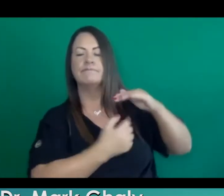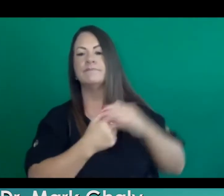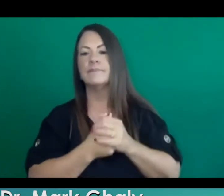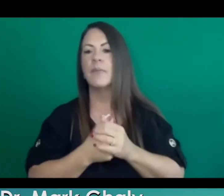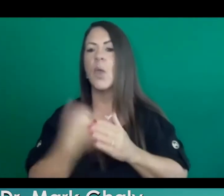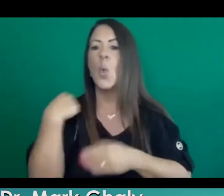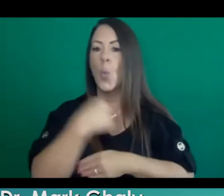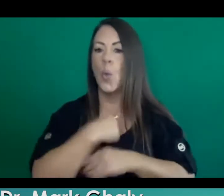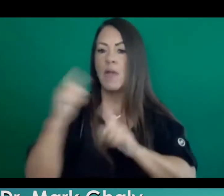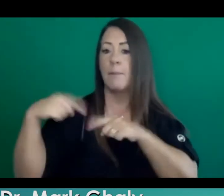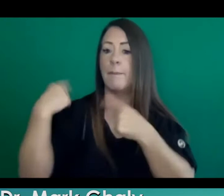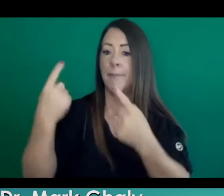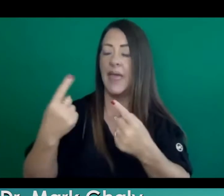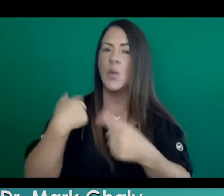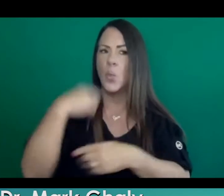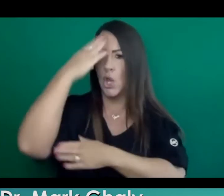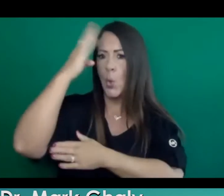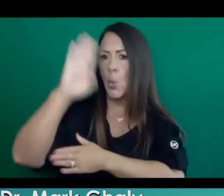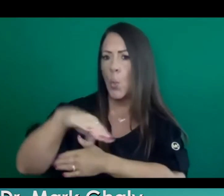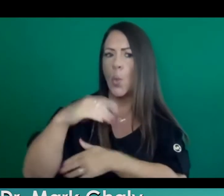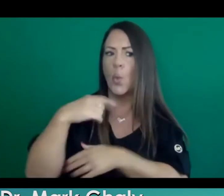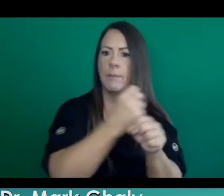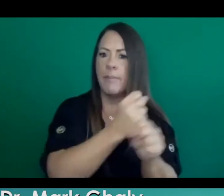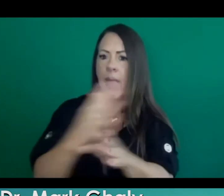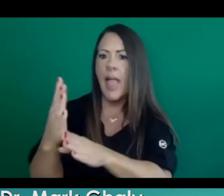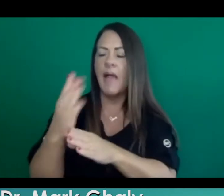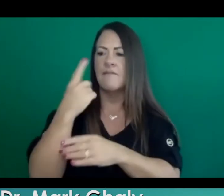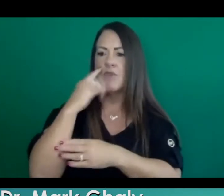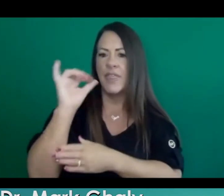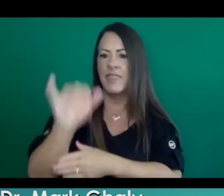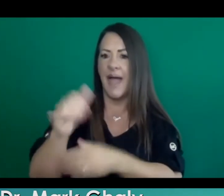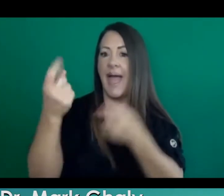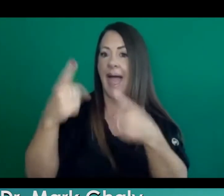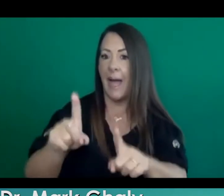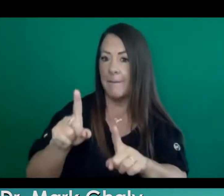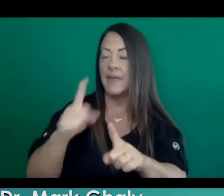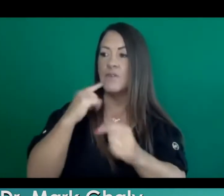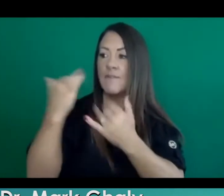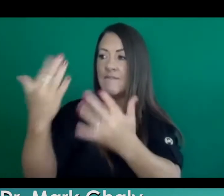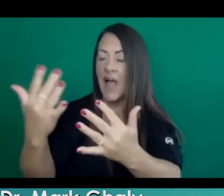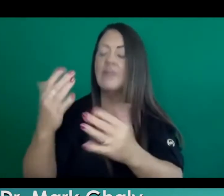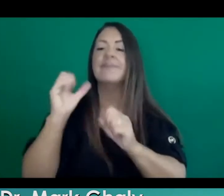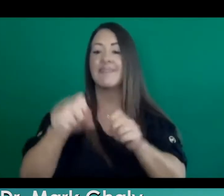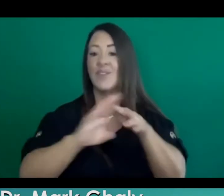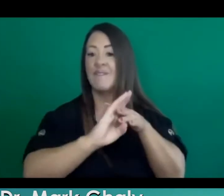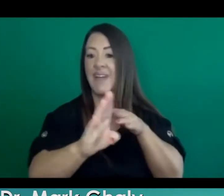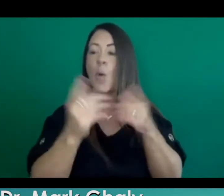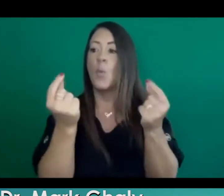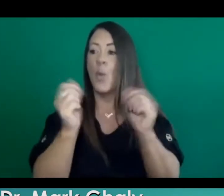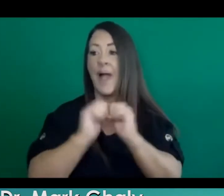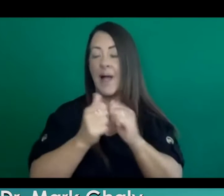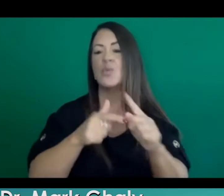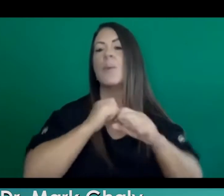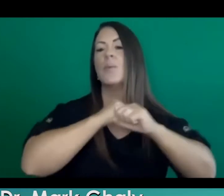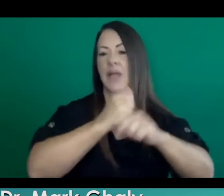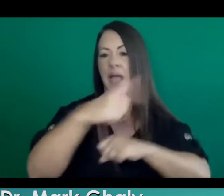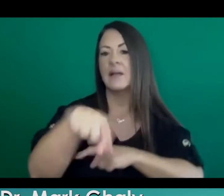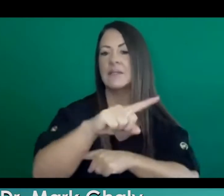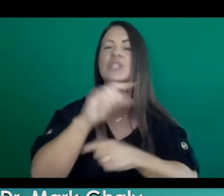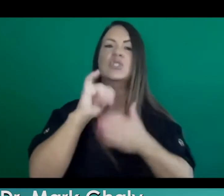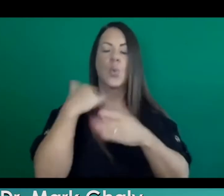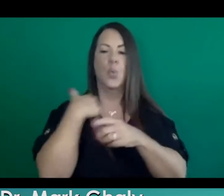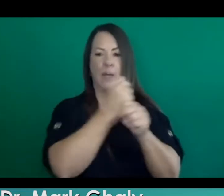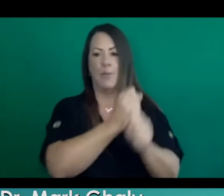state, and we knew wildfires would stretch us and test us again, and we put these precautions in place to make sure